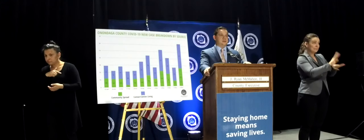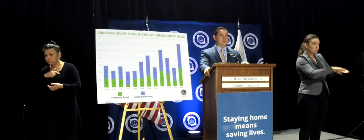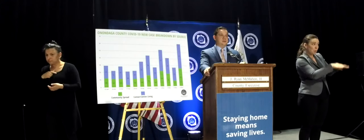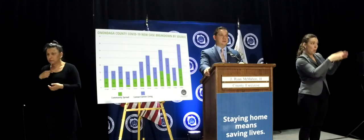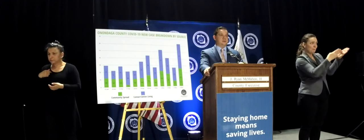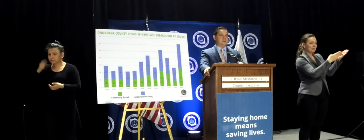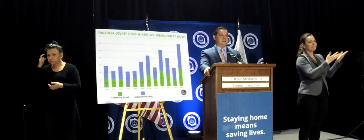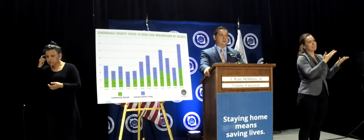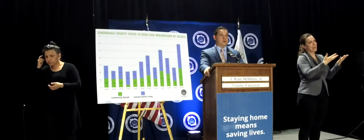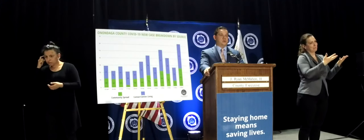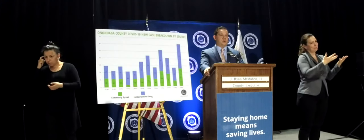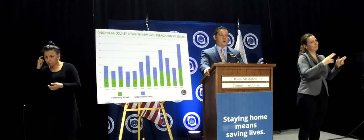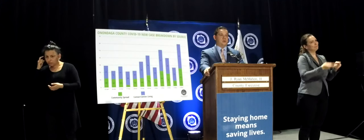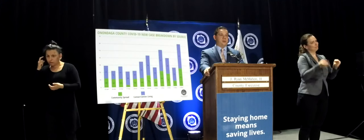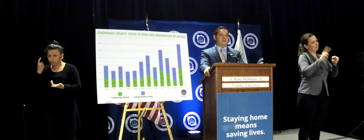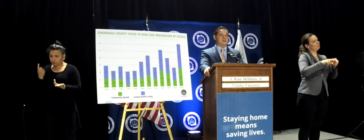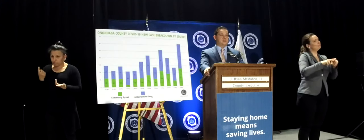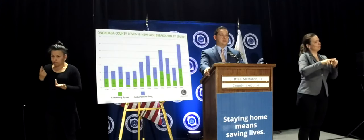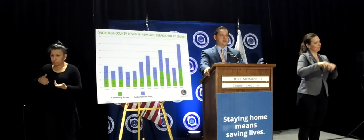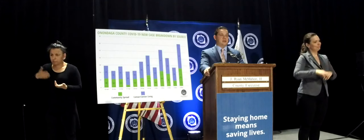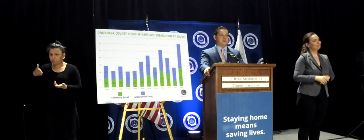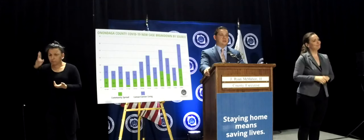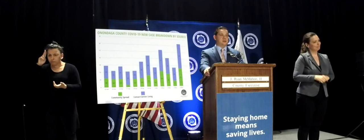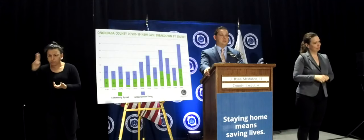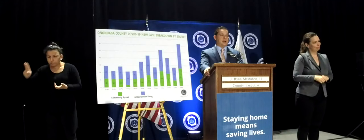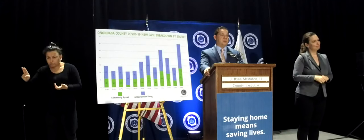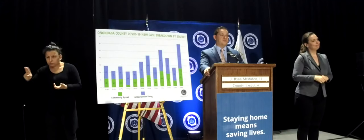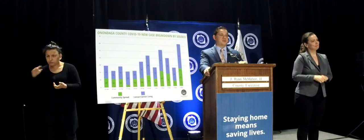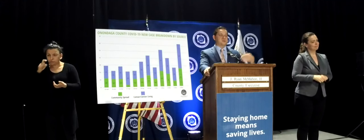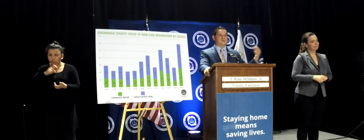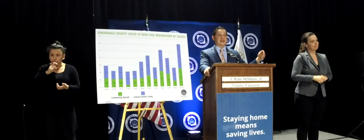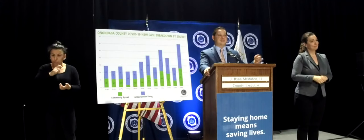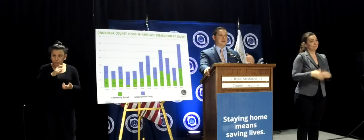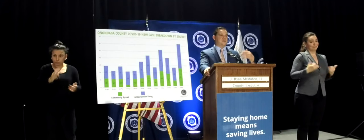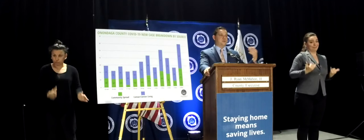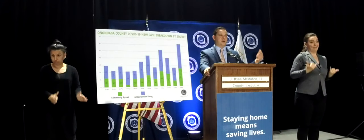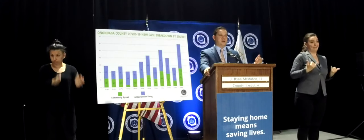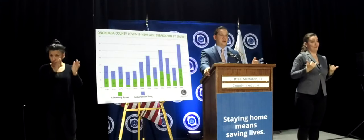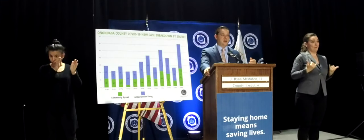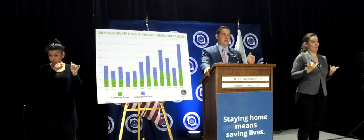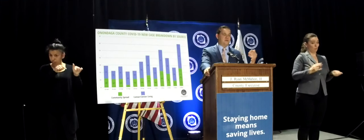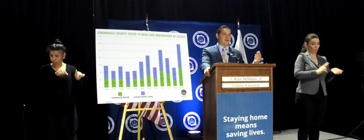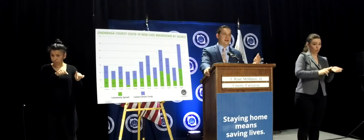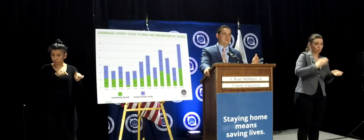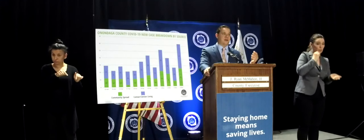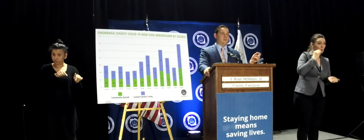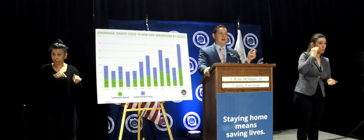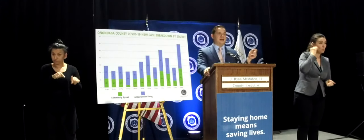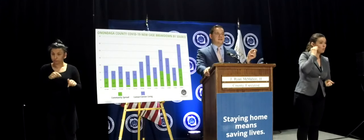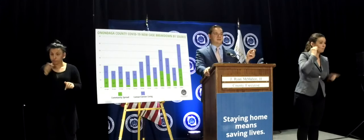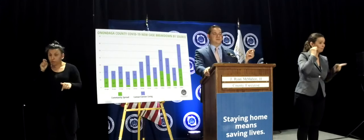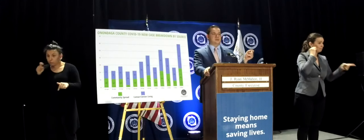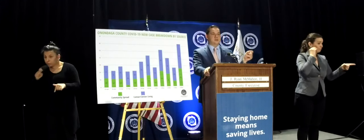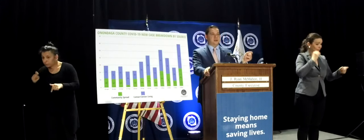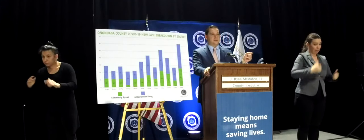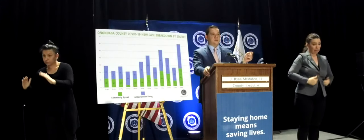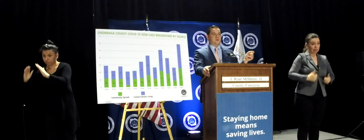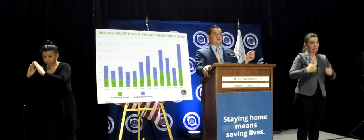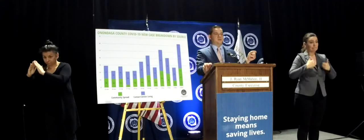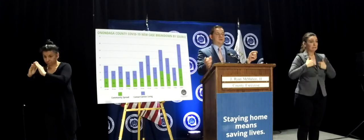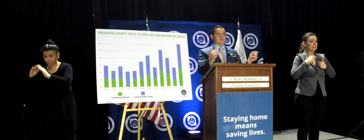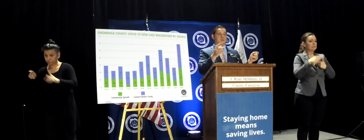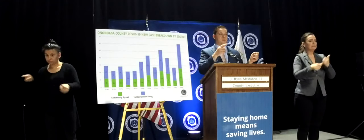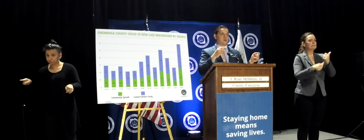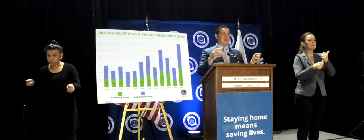the nursing home and assisted living cases are going to drop off because we've tested everybody and we've identified the positives, and